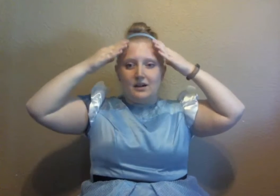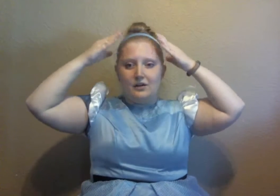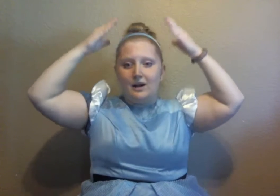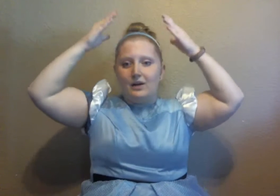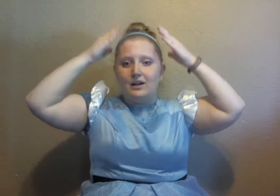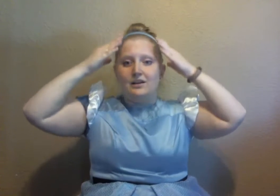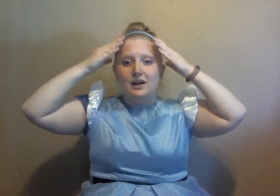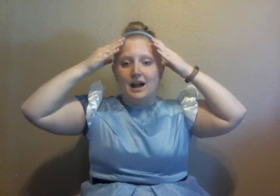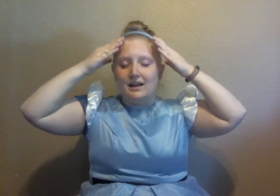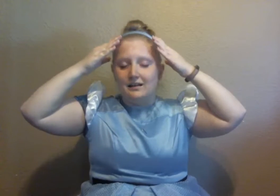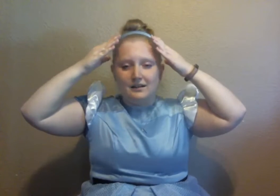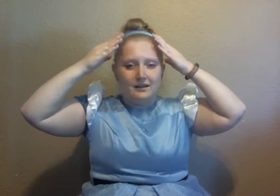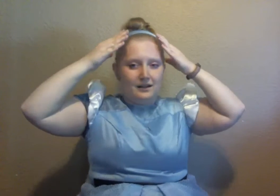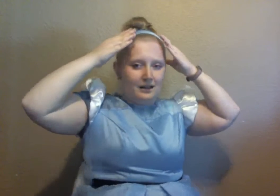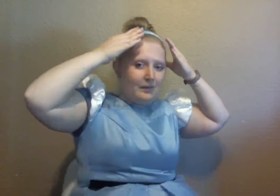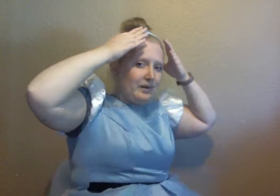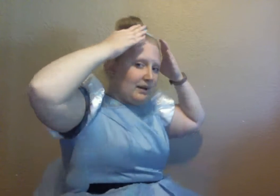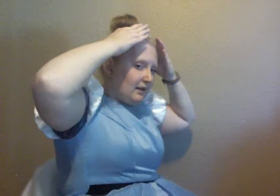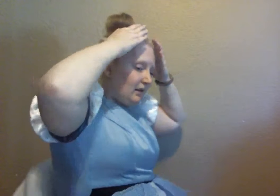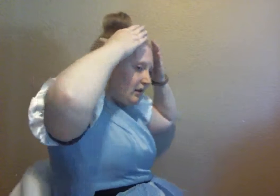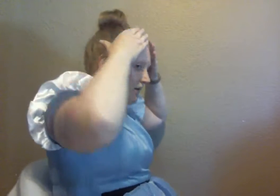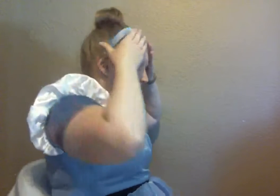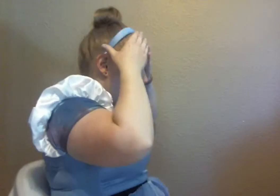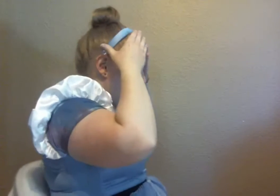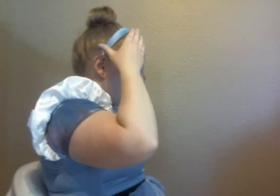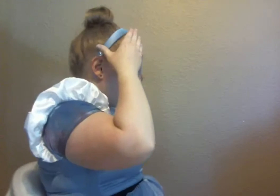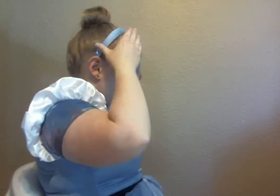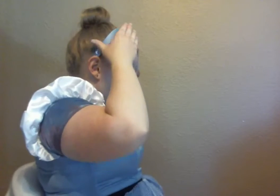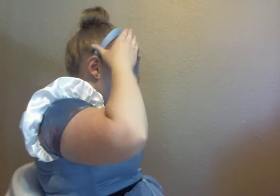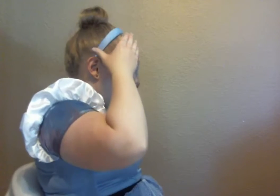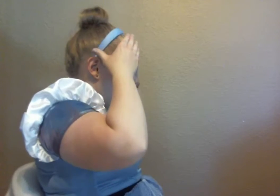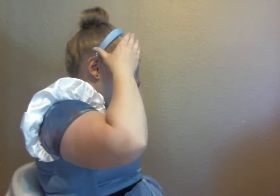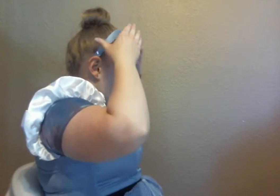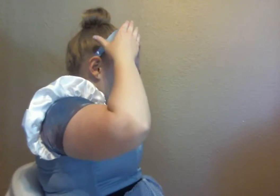crown onto your head. I'm going to go sideways so you can see it.